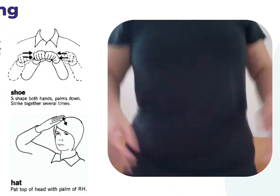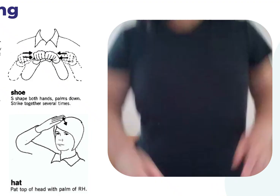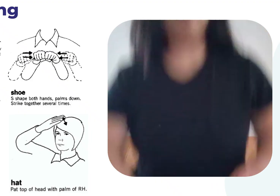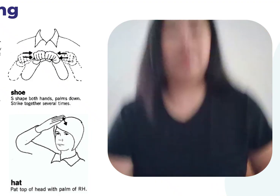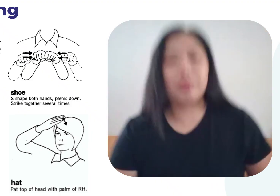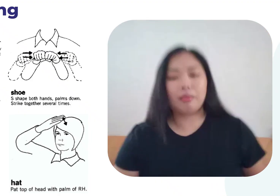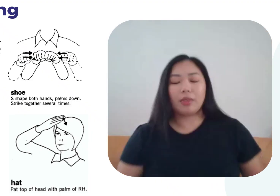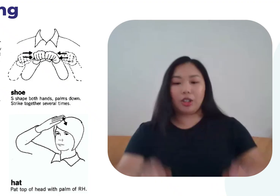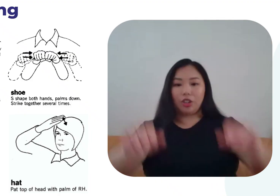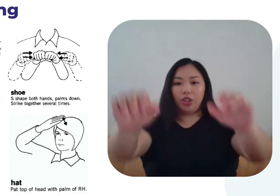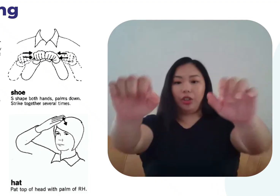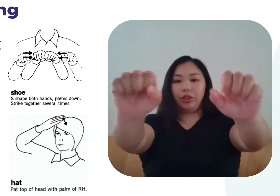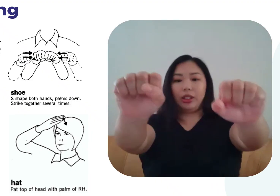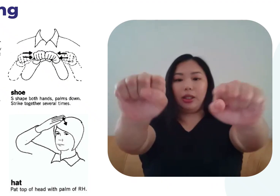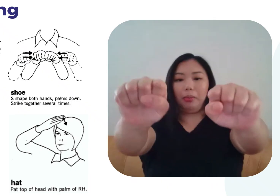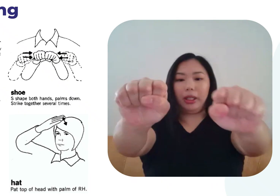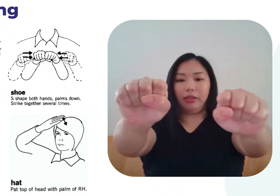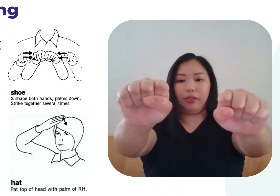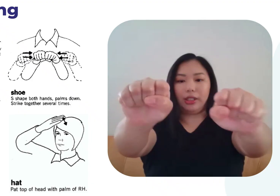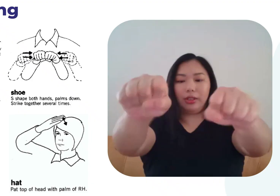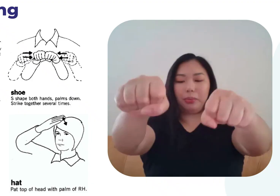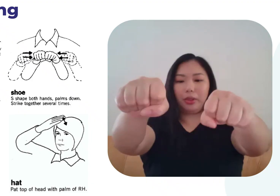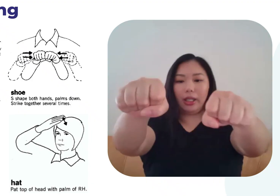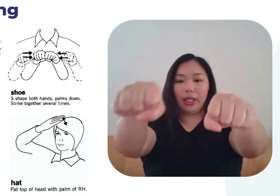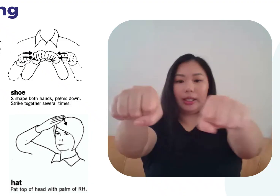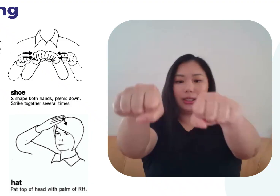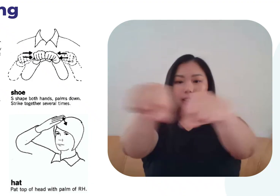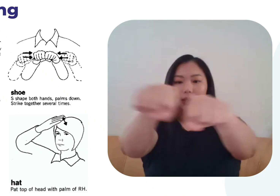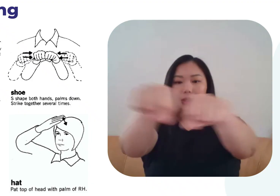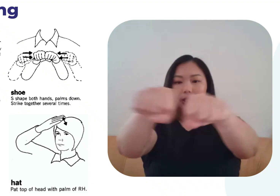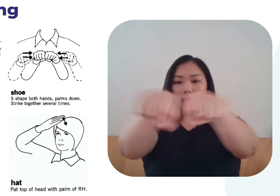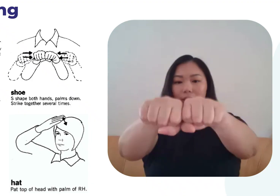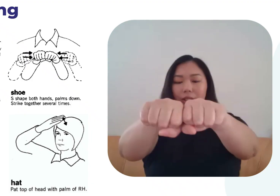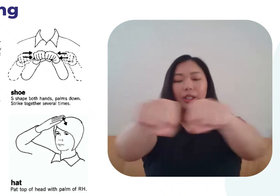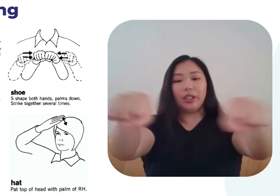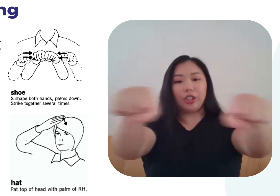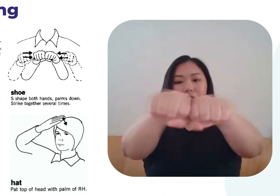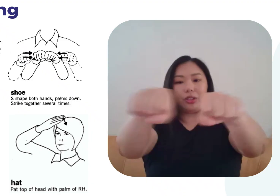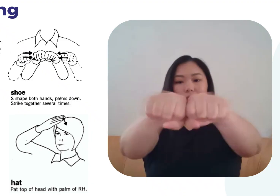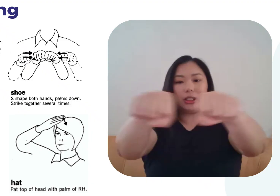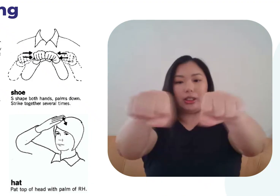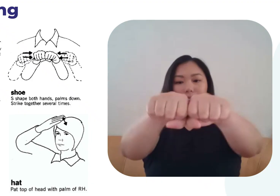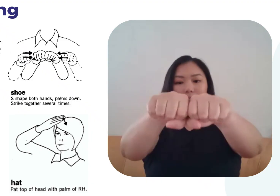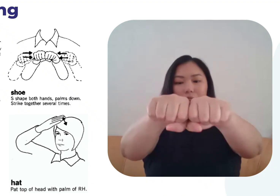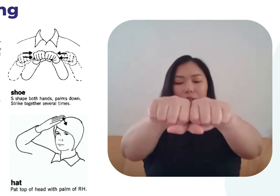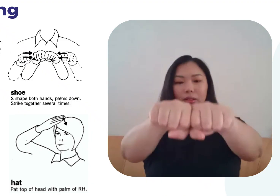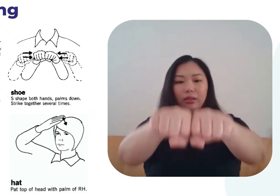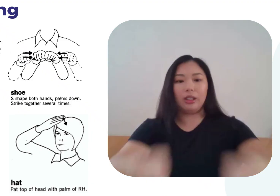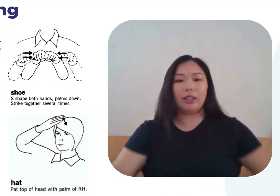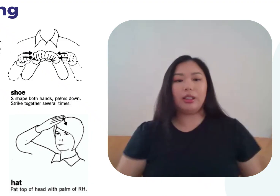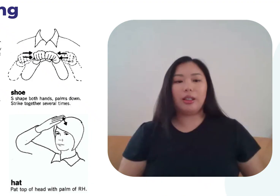pants. Shoes, make a fist with both hands and tap together, shoes.